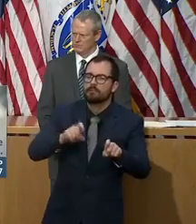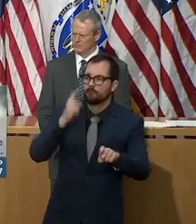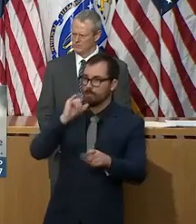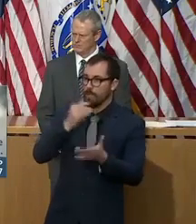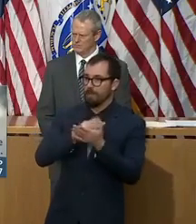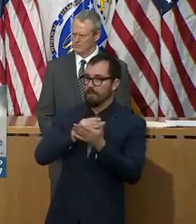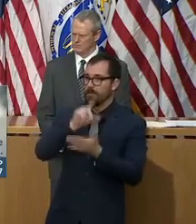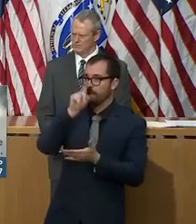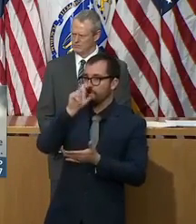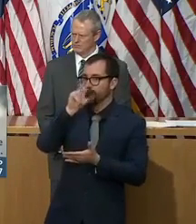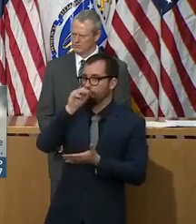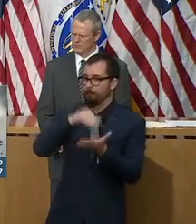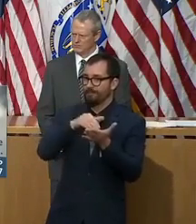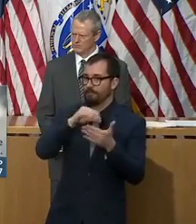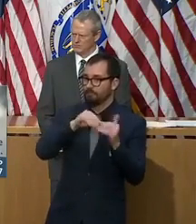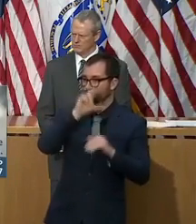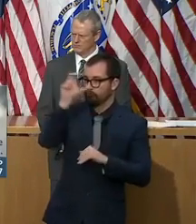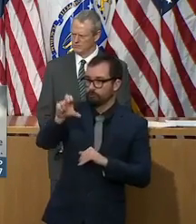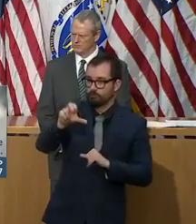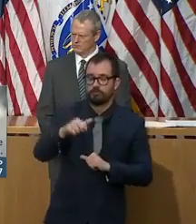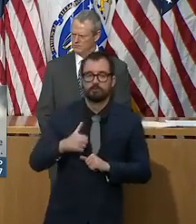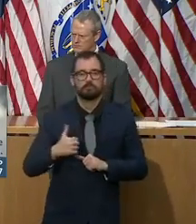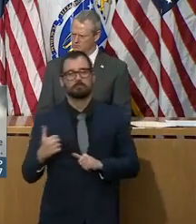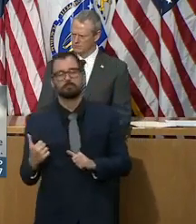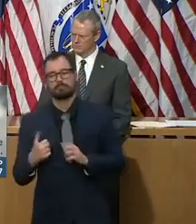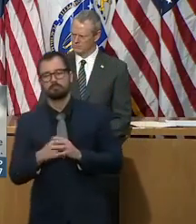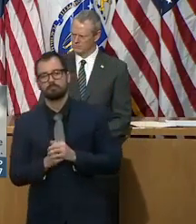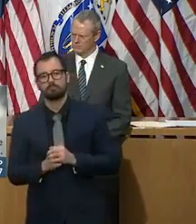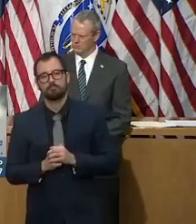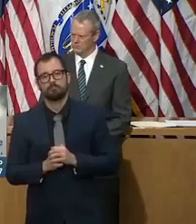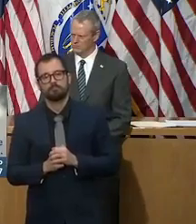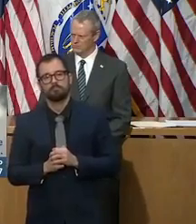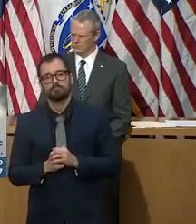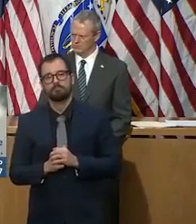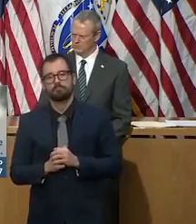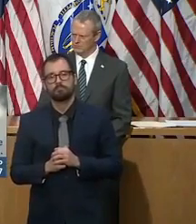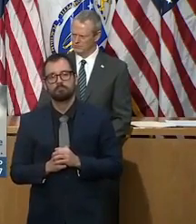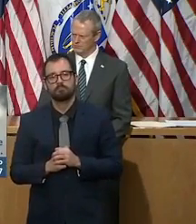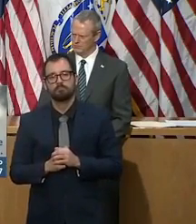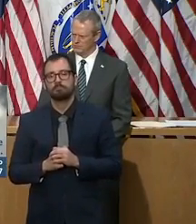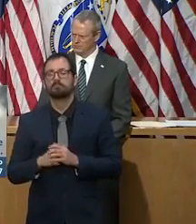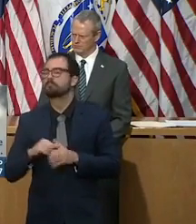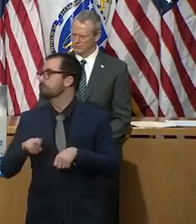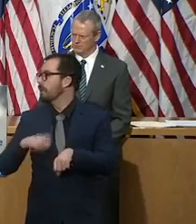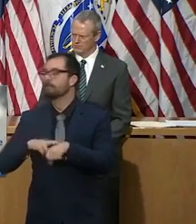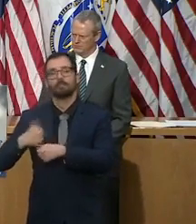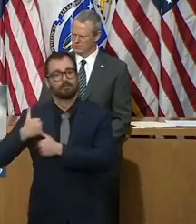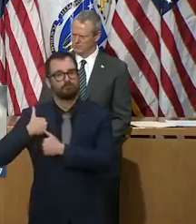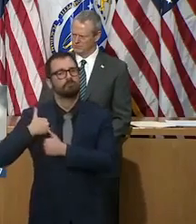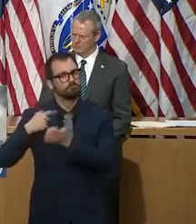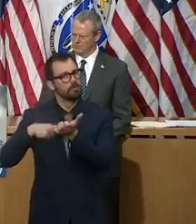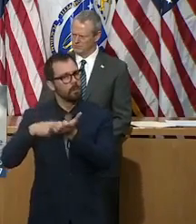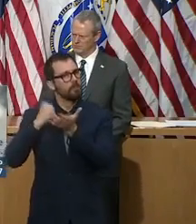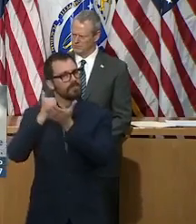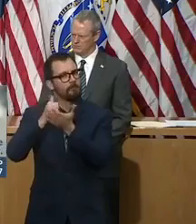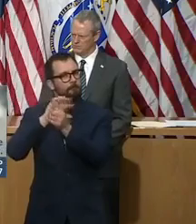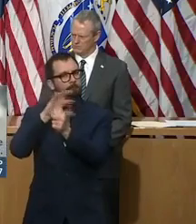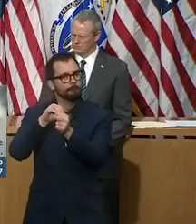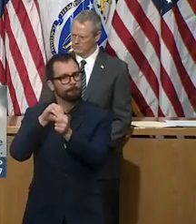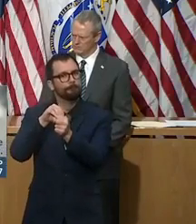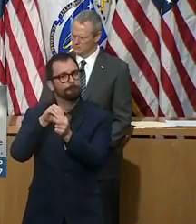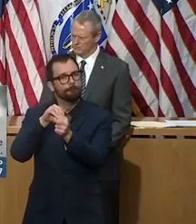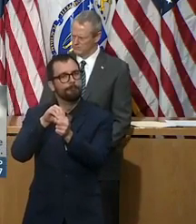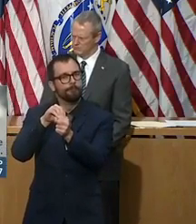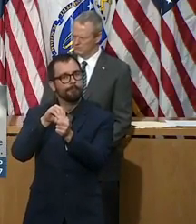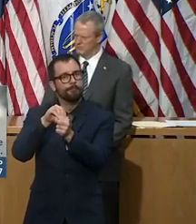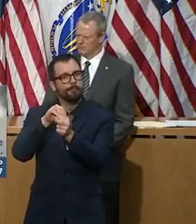Also, as I'm sure you know, some nursing homes actually have done their own testing of their residents and staff. And so to be eligible for the $130 million